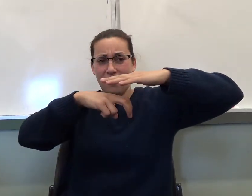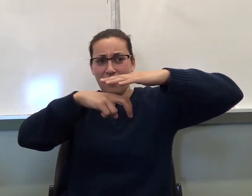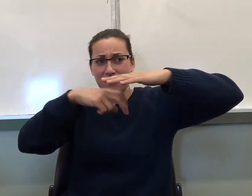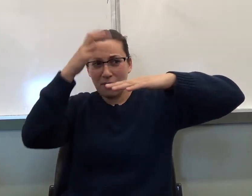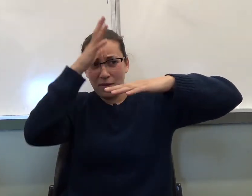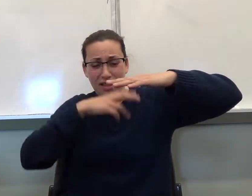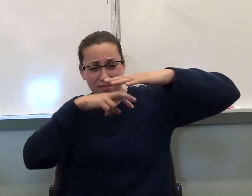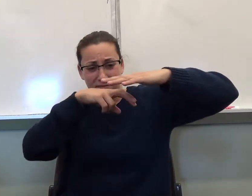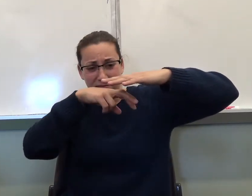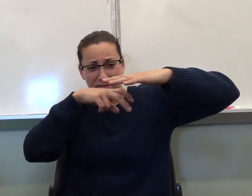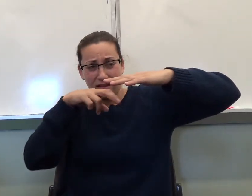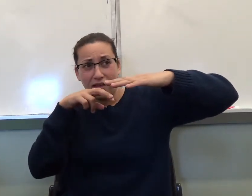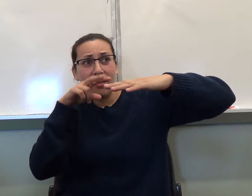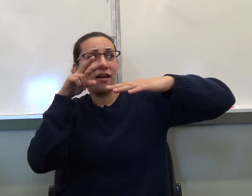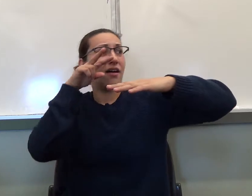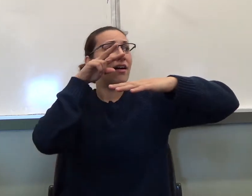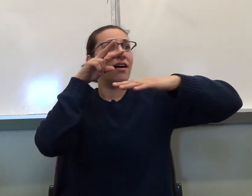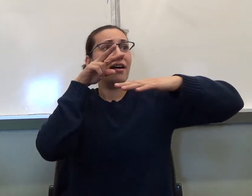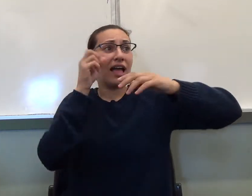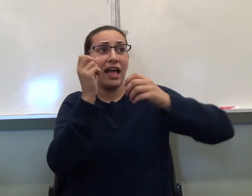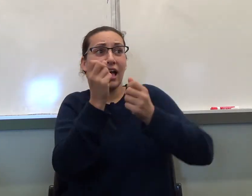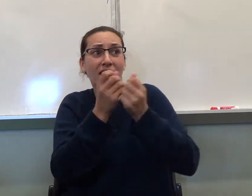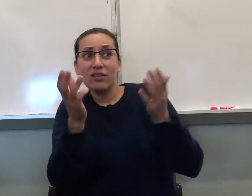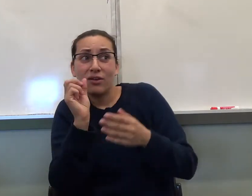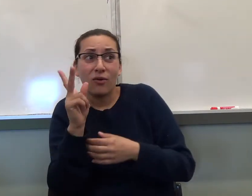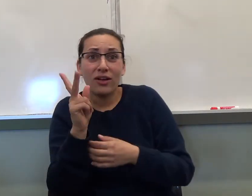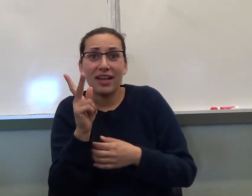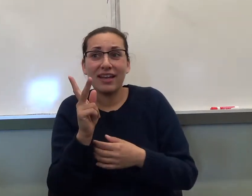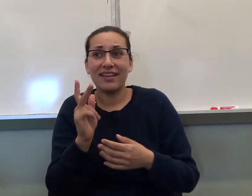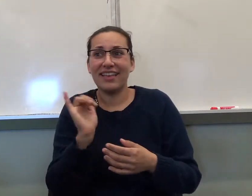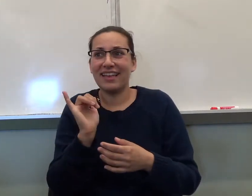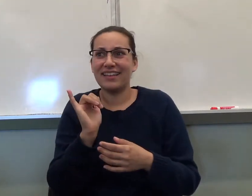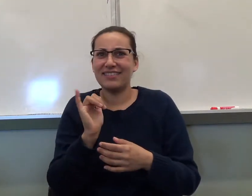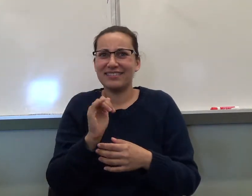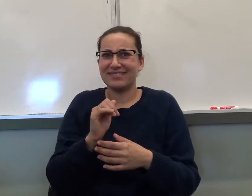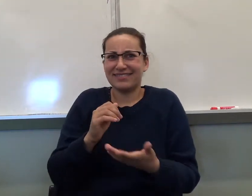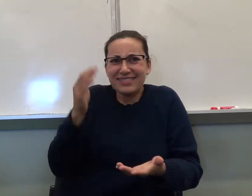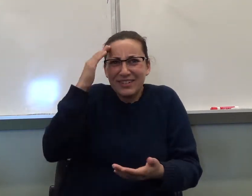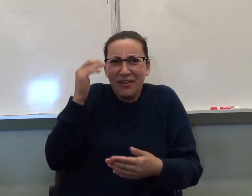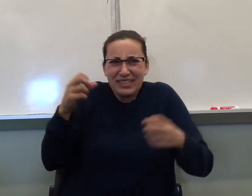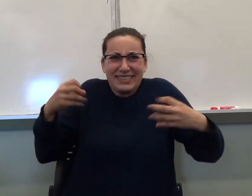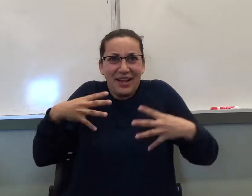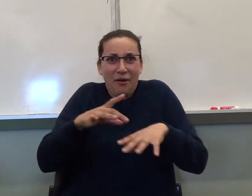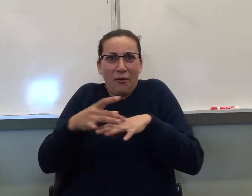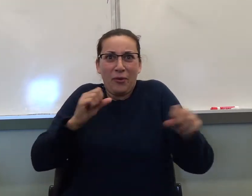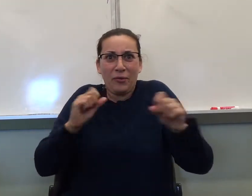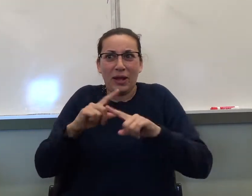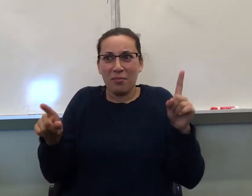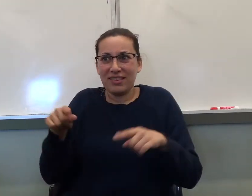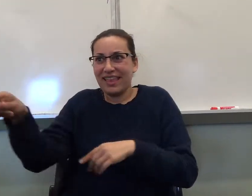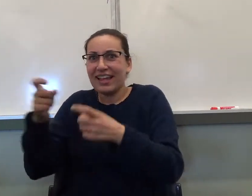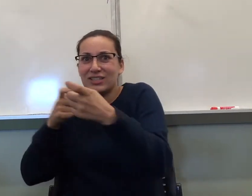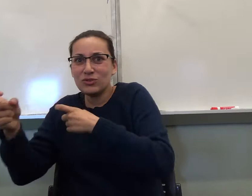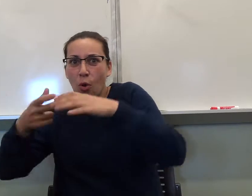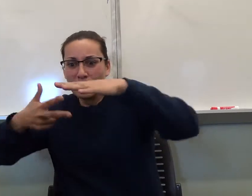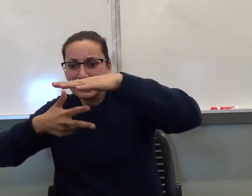Made me think, you know, what happens when they're under the ocean with other ships and stuff like that. All right, so that's